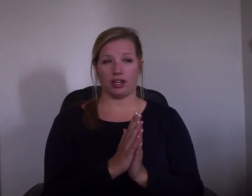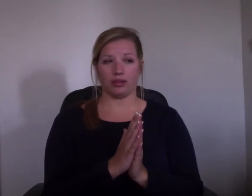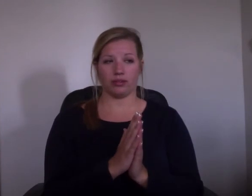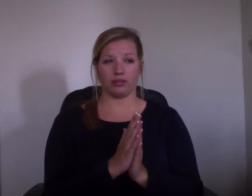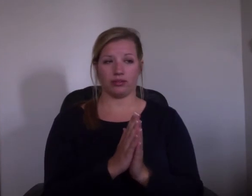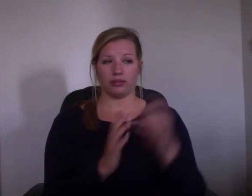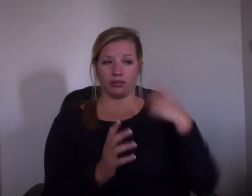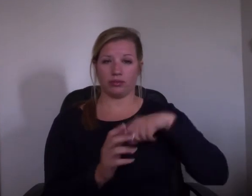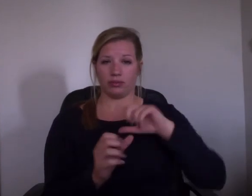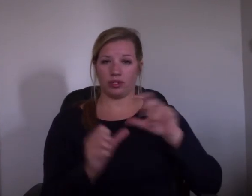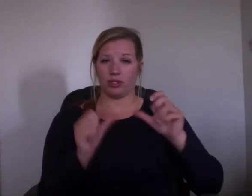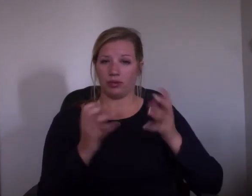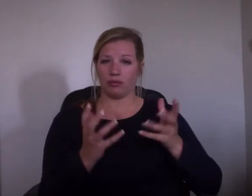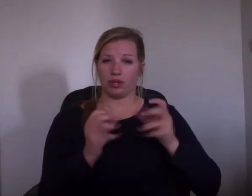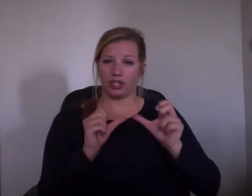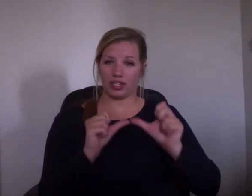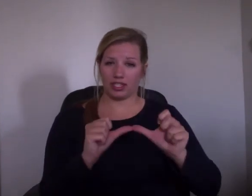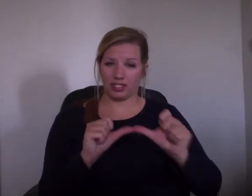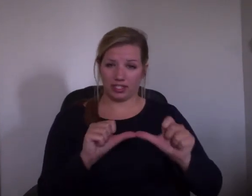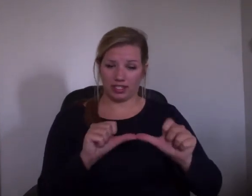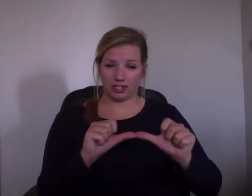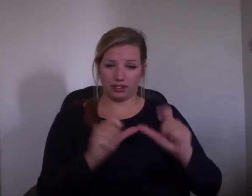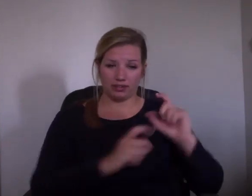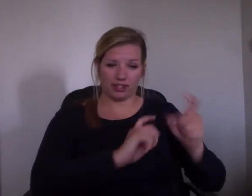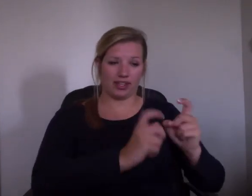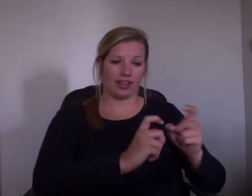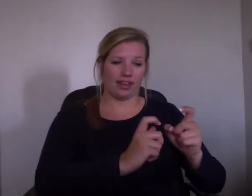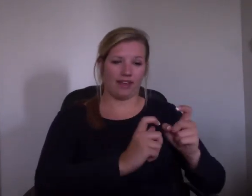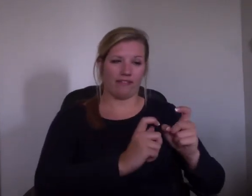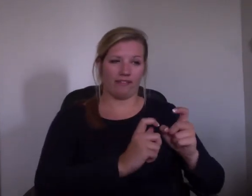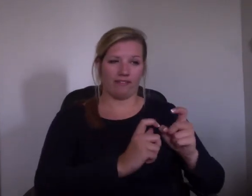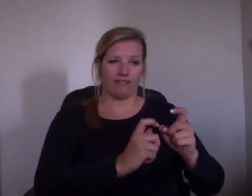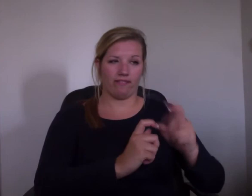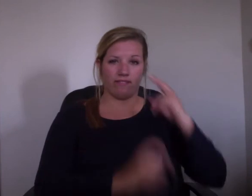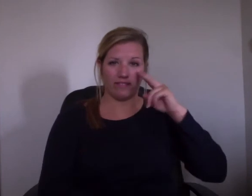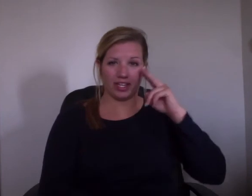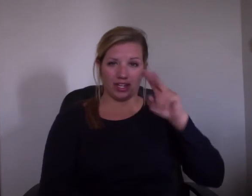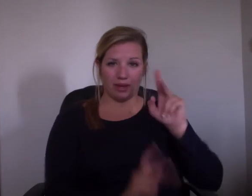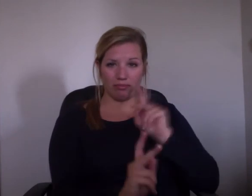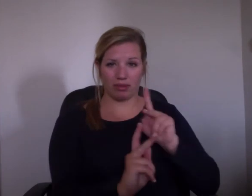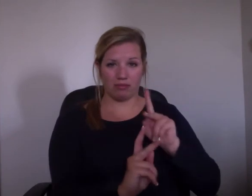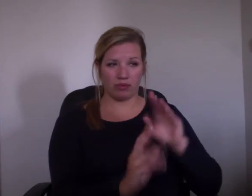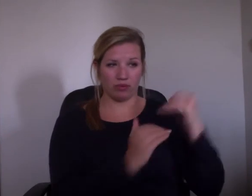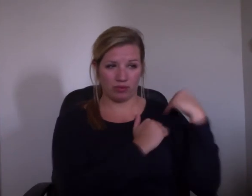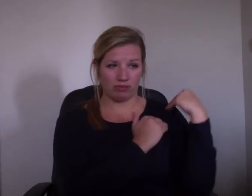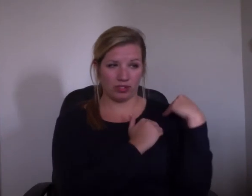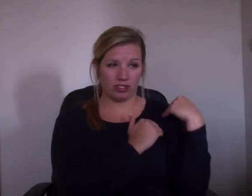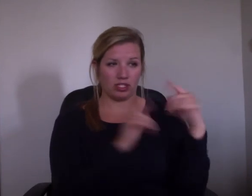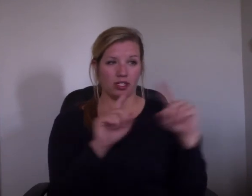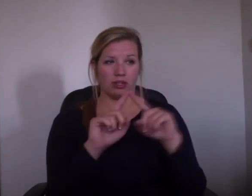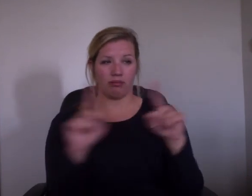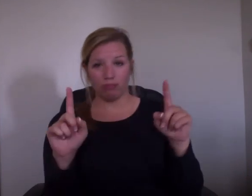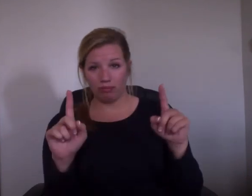to take the fight to the Vietnamese, Nixon makes the fateful decision to bomb the North. So just to give